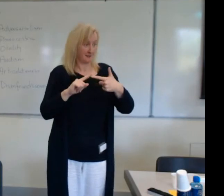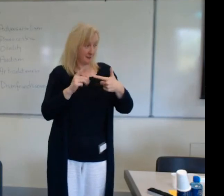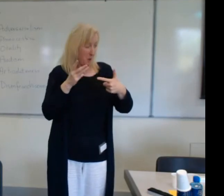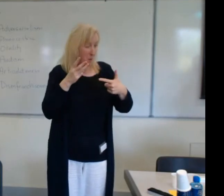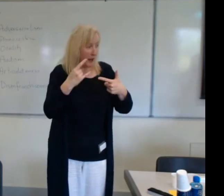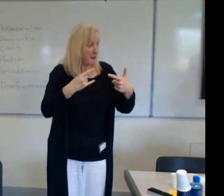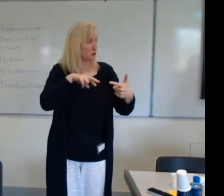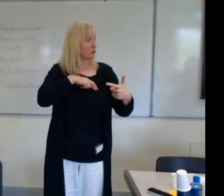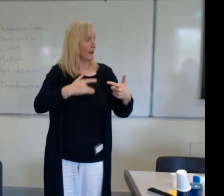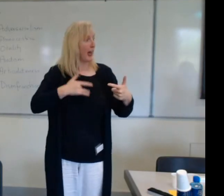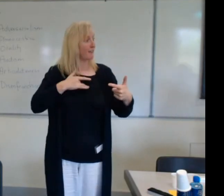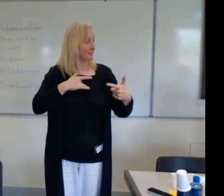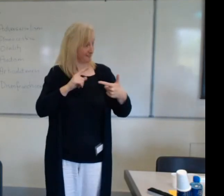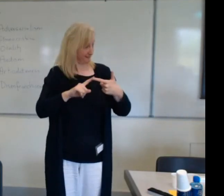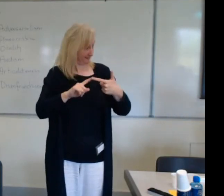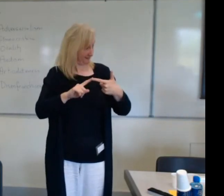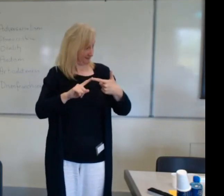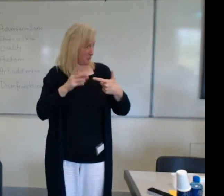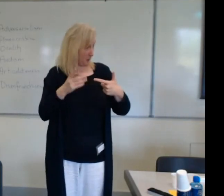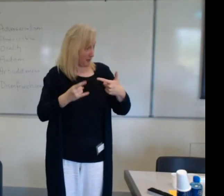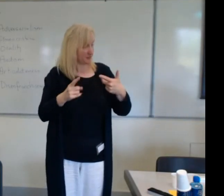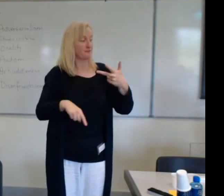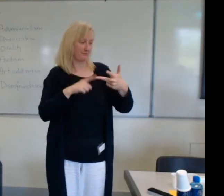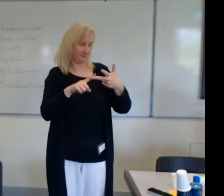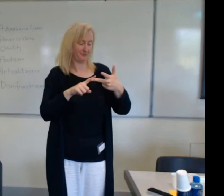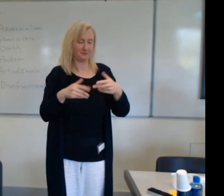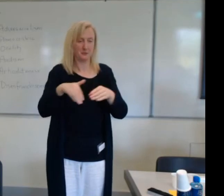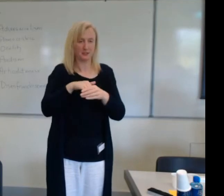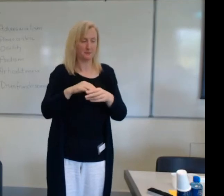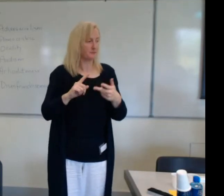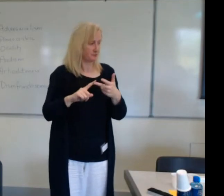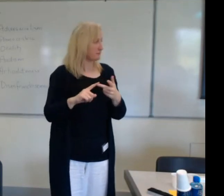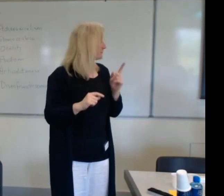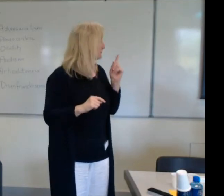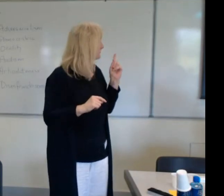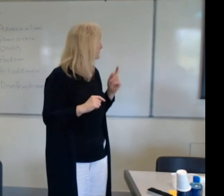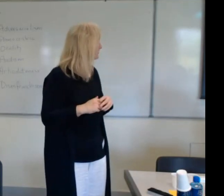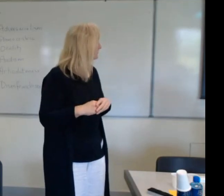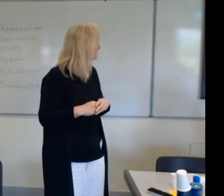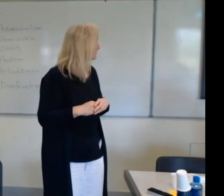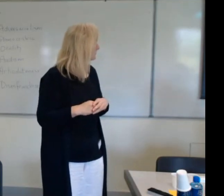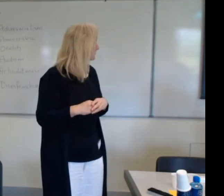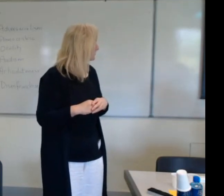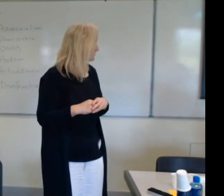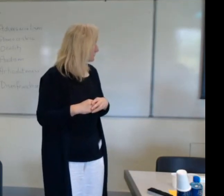ground? How do we make sure that happens on the ground? I've talked about the statutory instruments, and there are still some